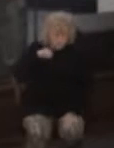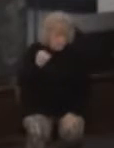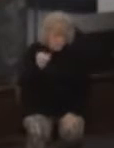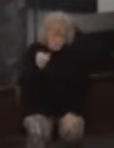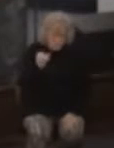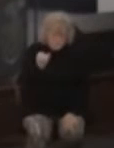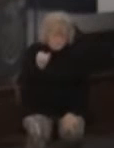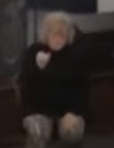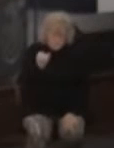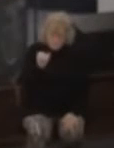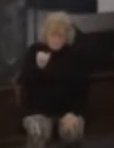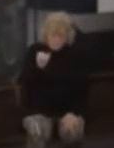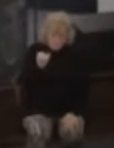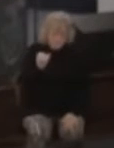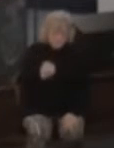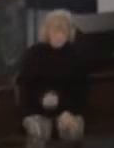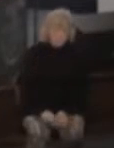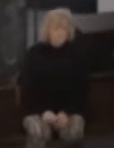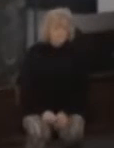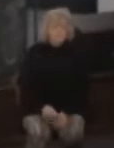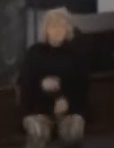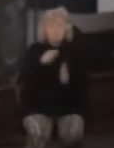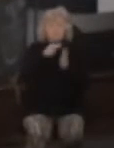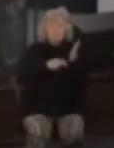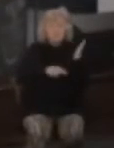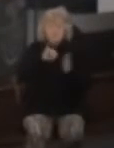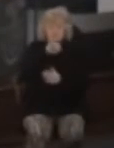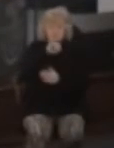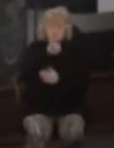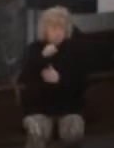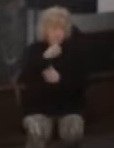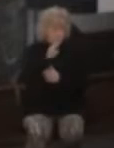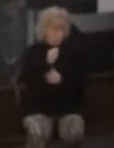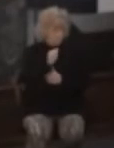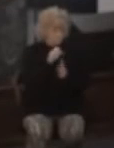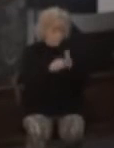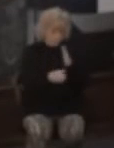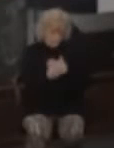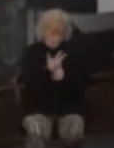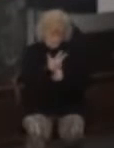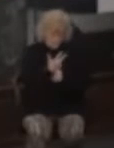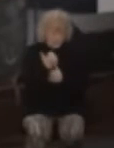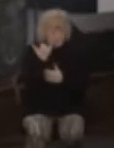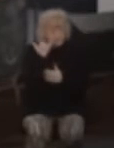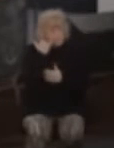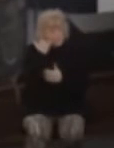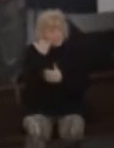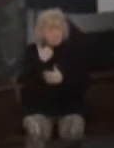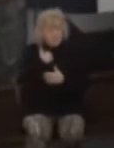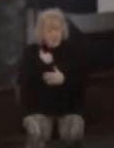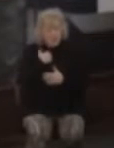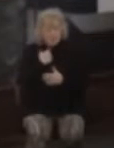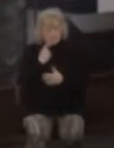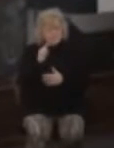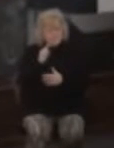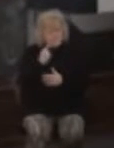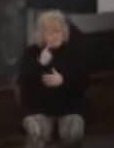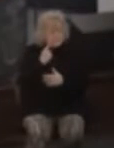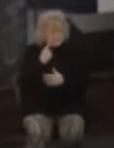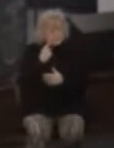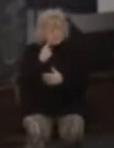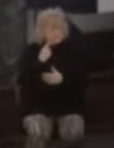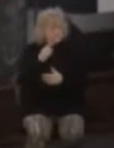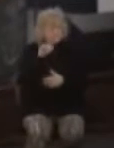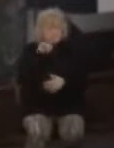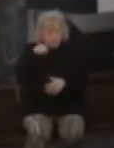people. We read in James chapter 3, verses 14 through 16, but if you harbor bitter envy — envy is a synonym